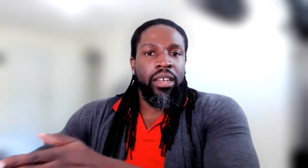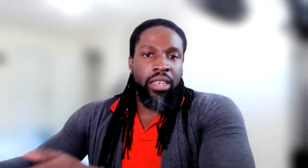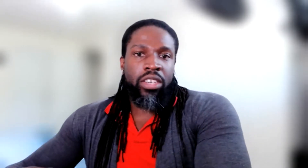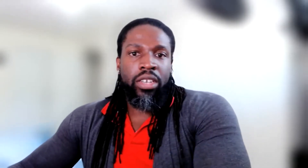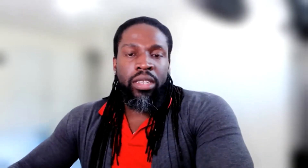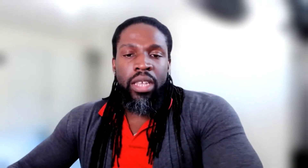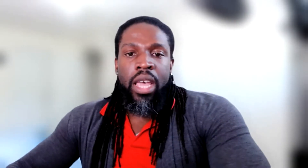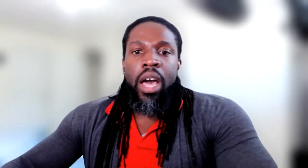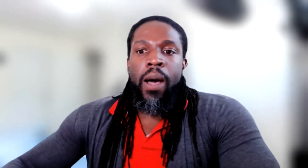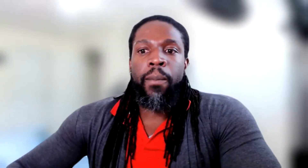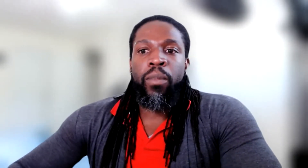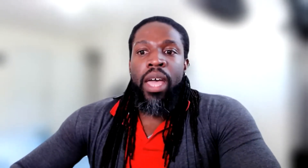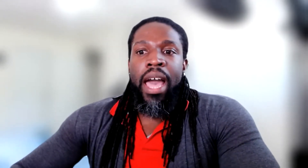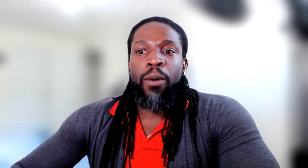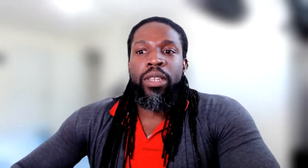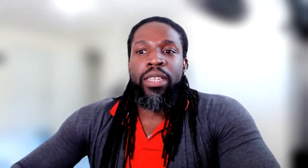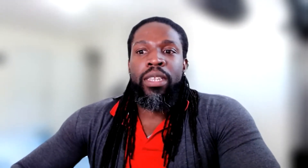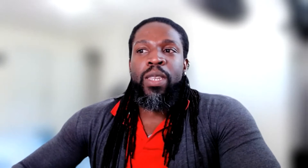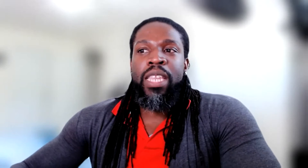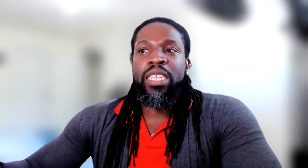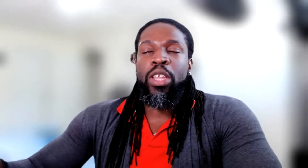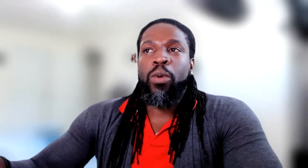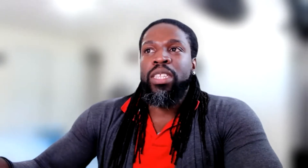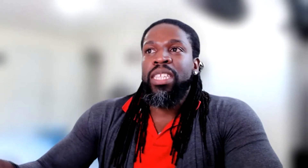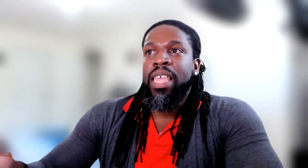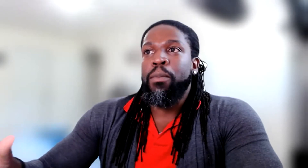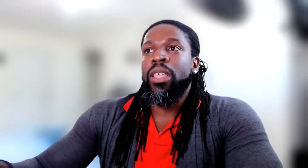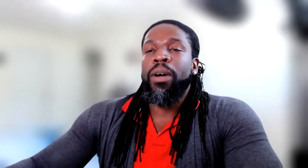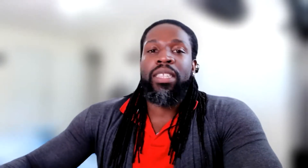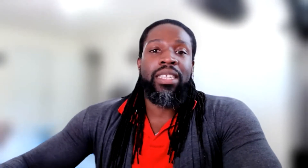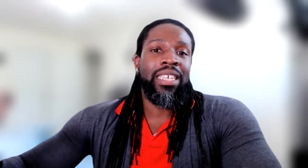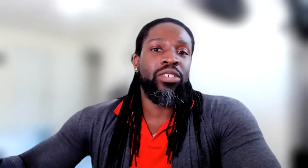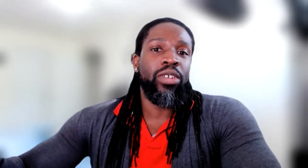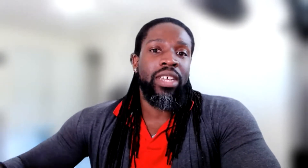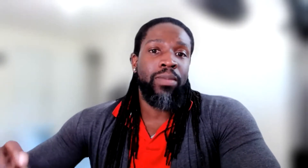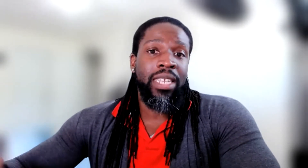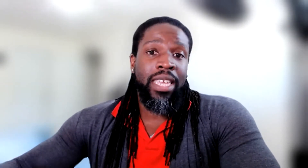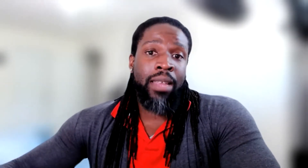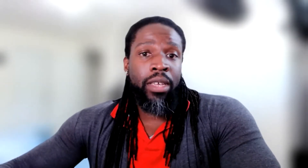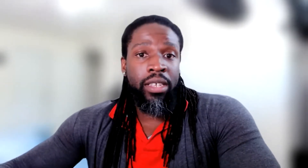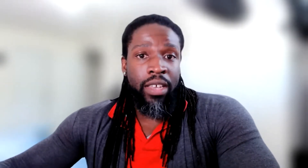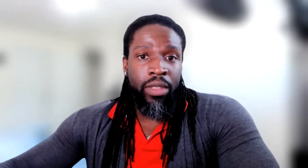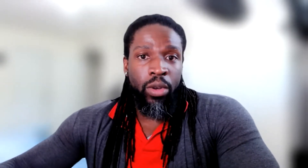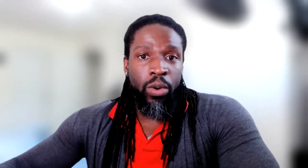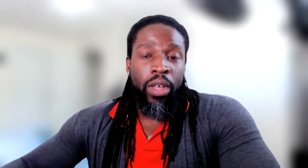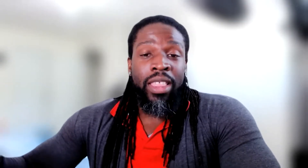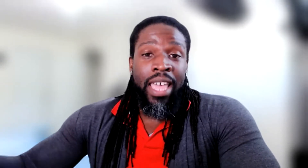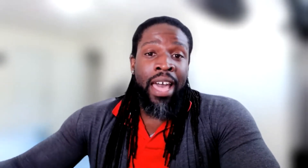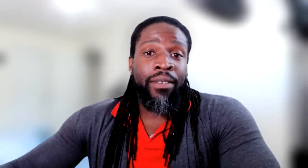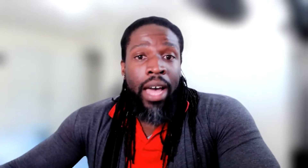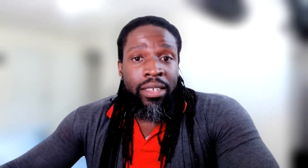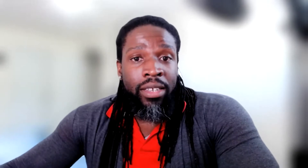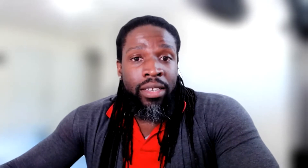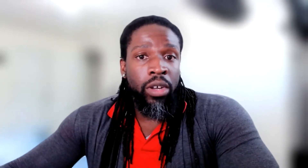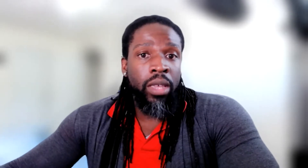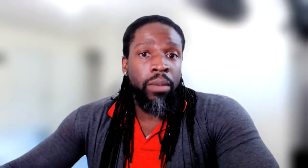sexual-related conditions. I wouldn't necessarily want to say that monkeypox is sexually transmitted yet, because even though they